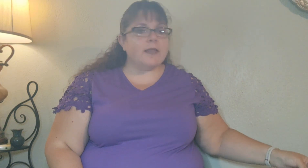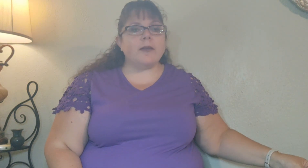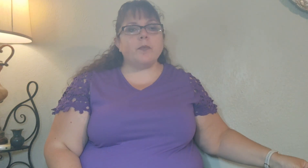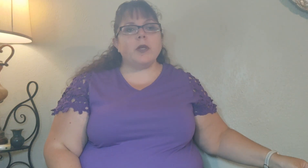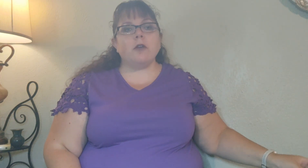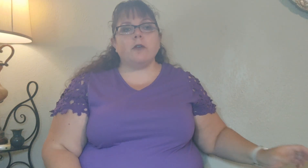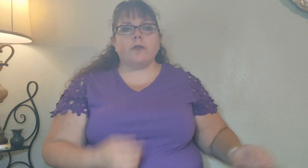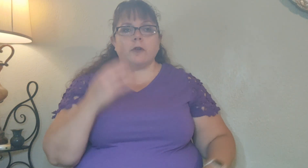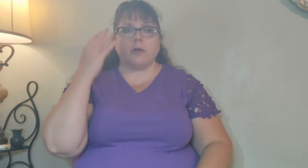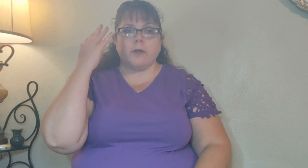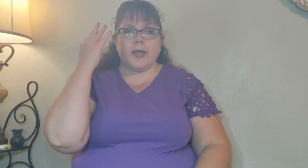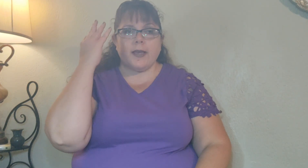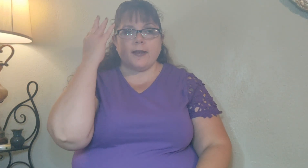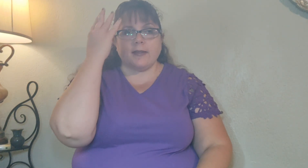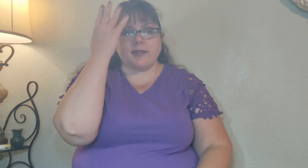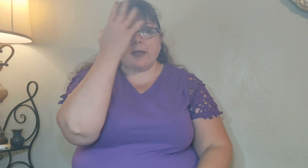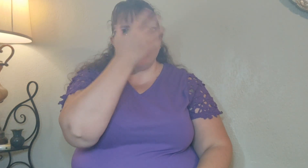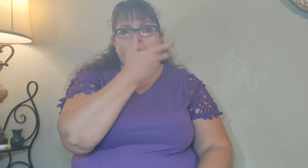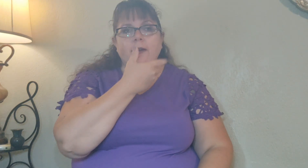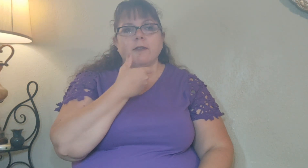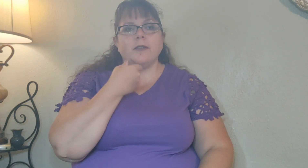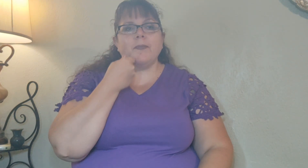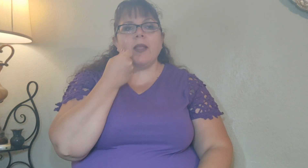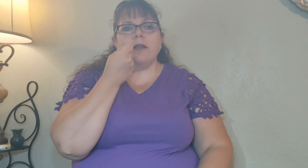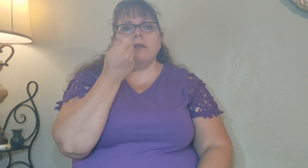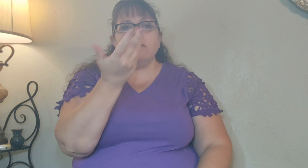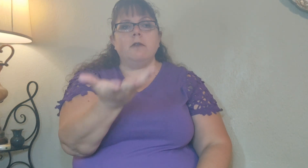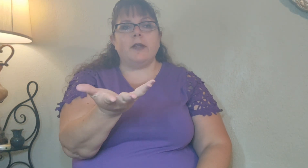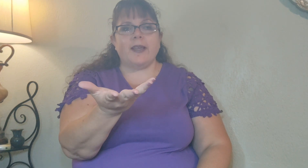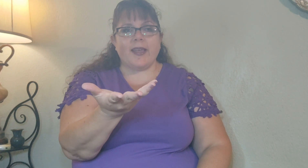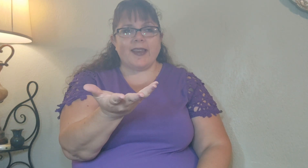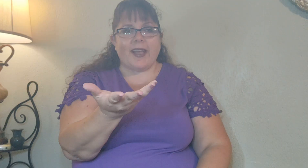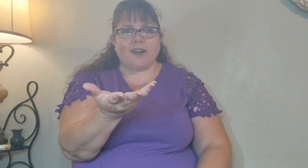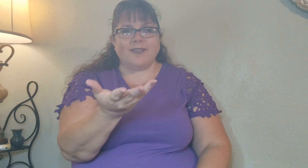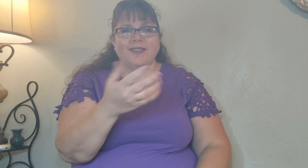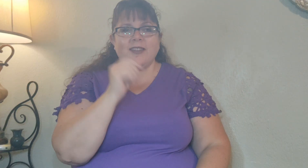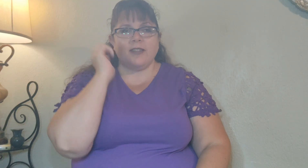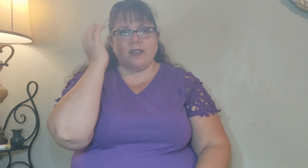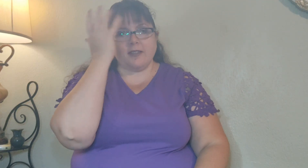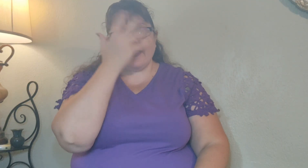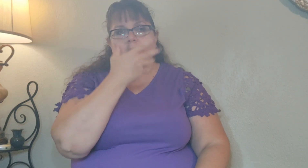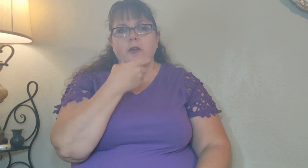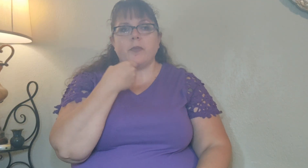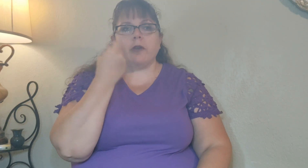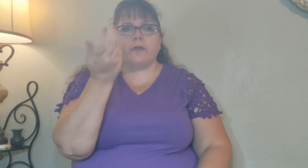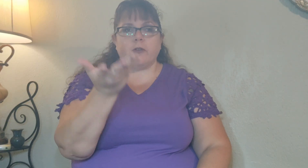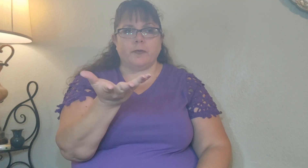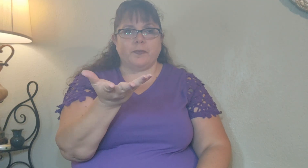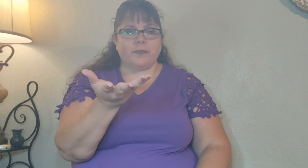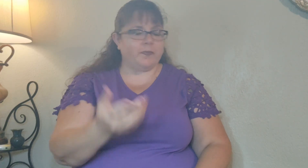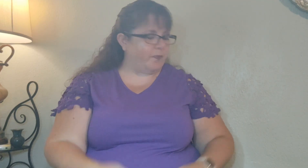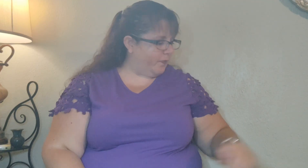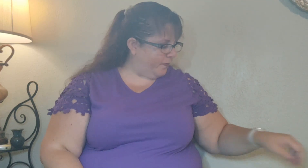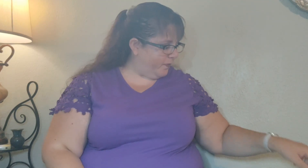Then beautiful is around and out, saying you're beautiful.